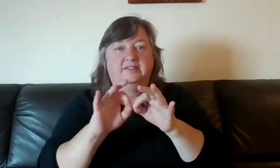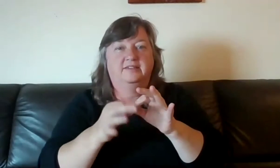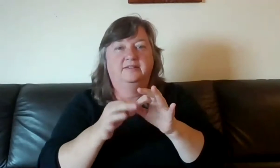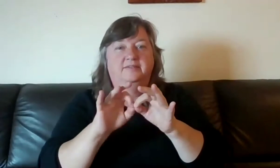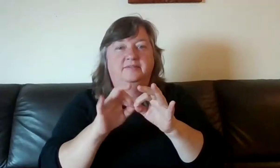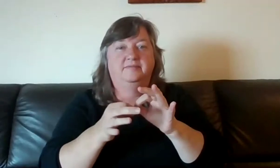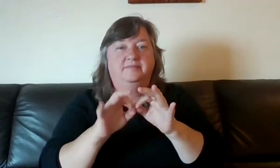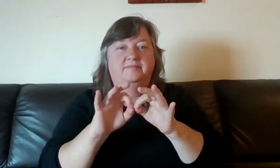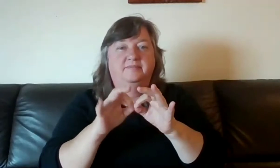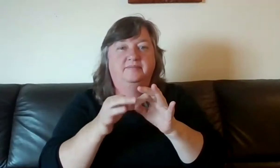Fix.